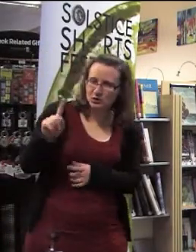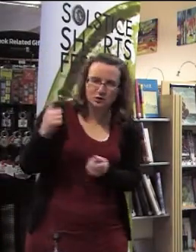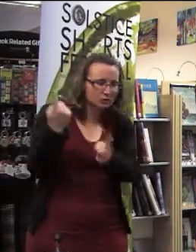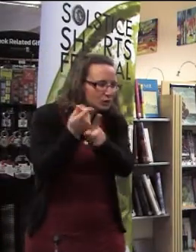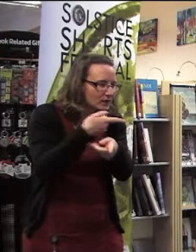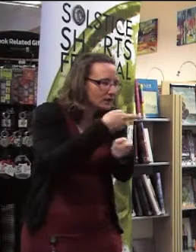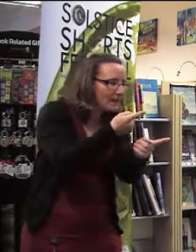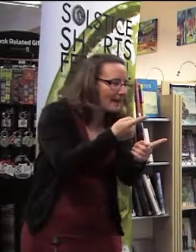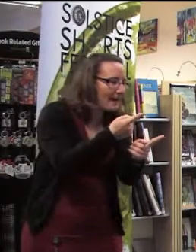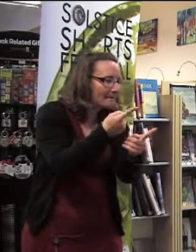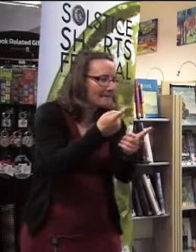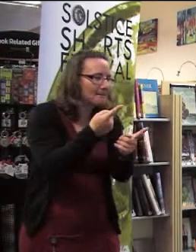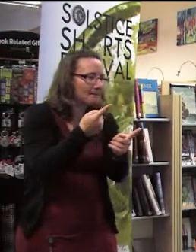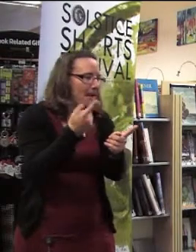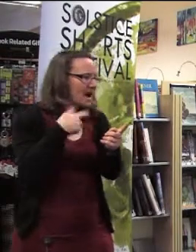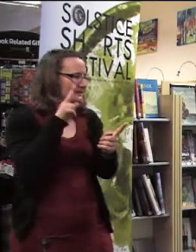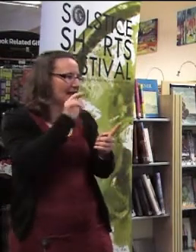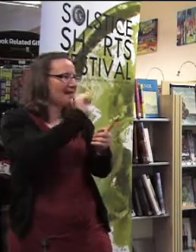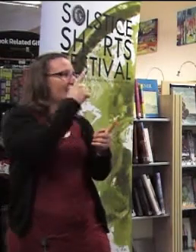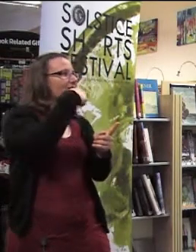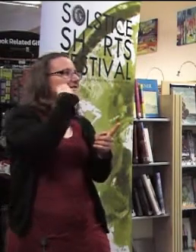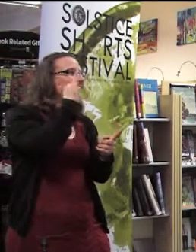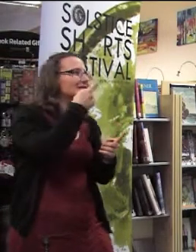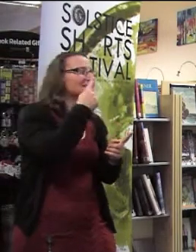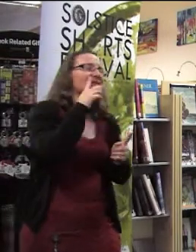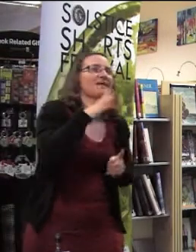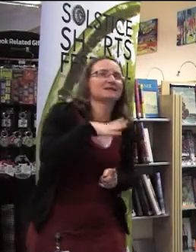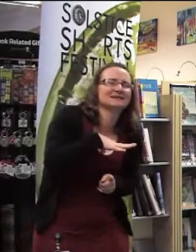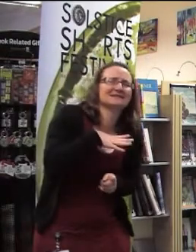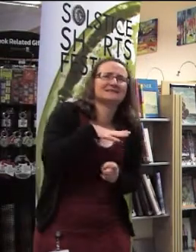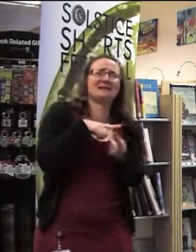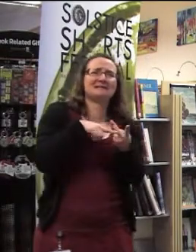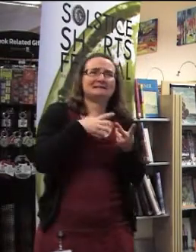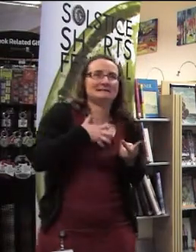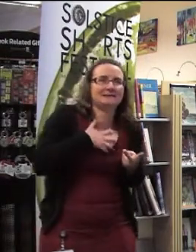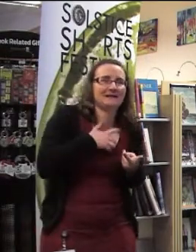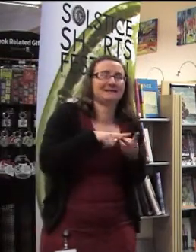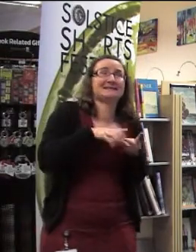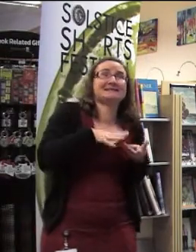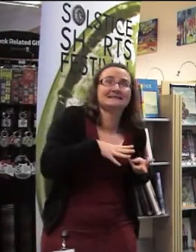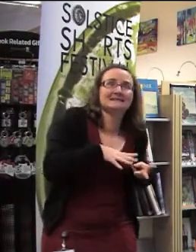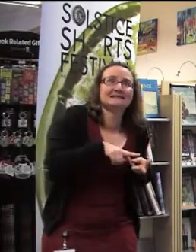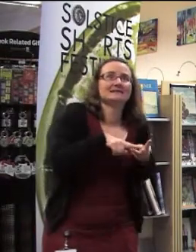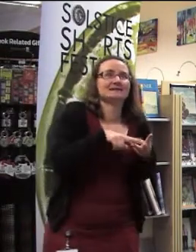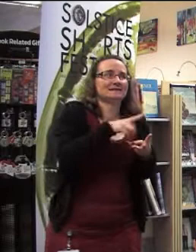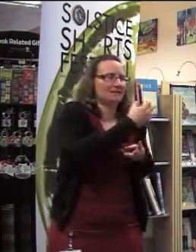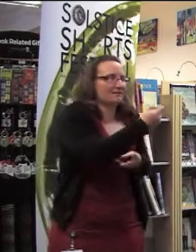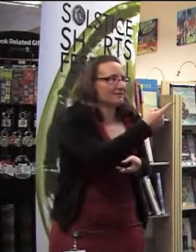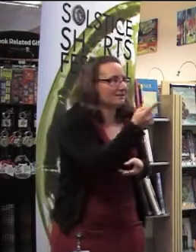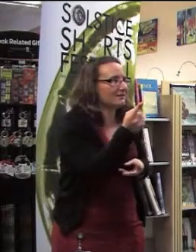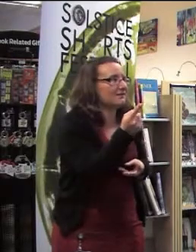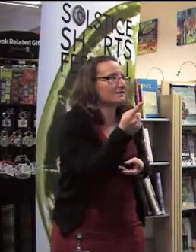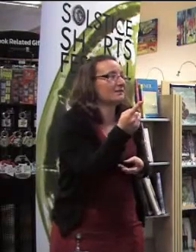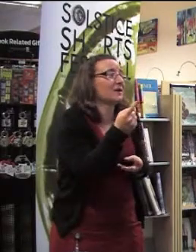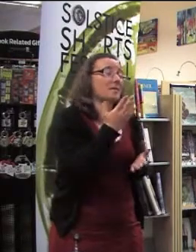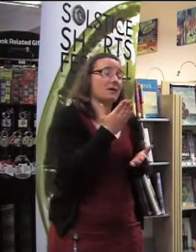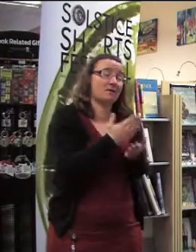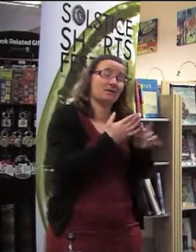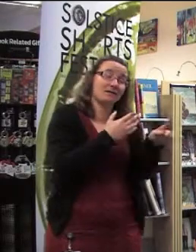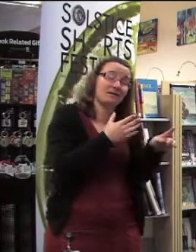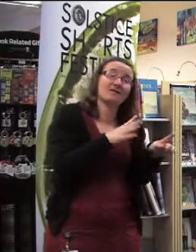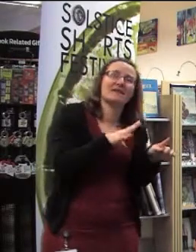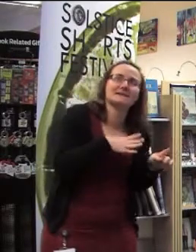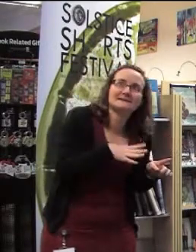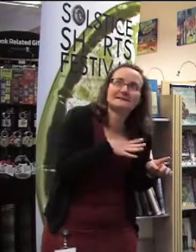faces. Desire, fear, need. but most of all, a craving for your